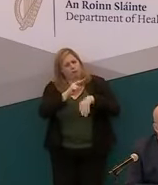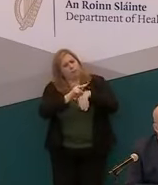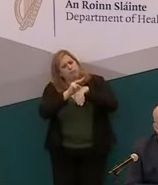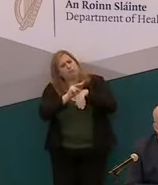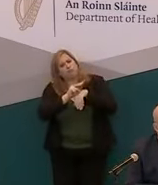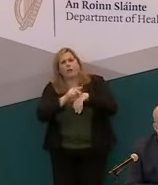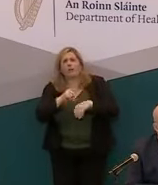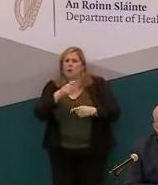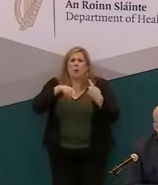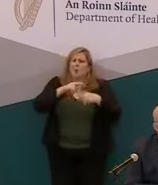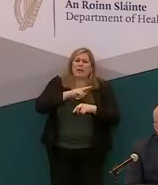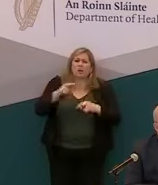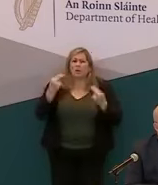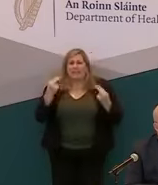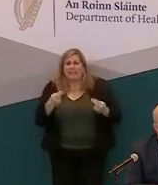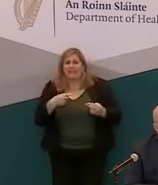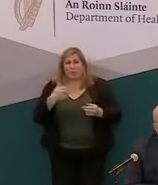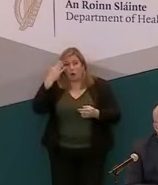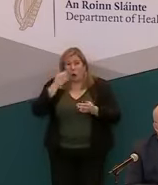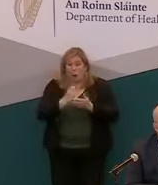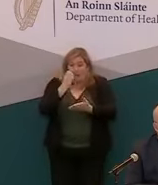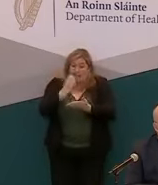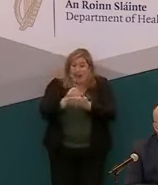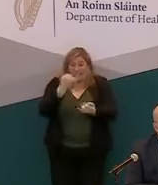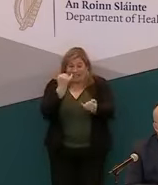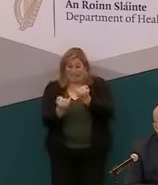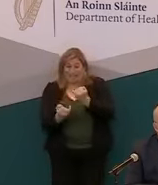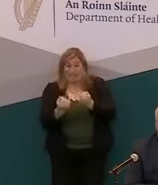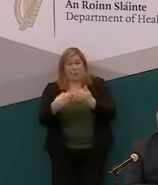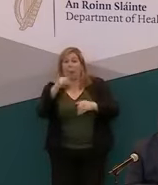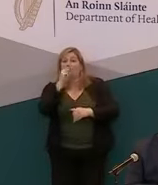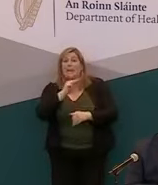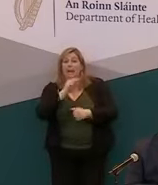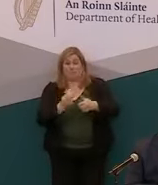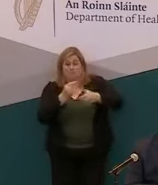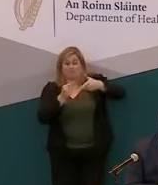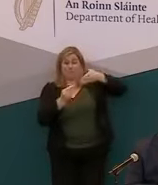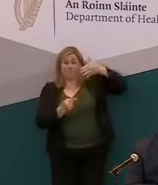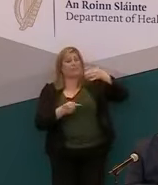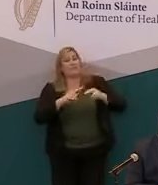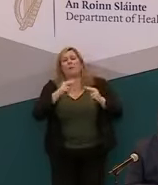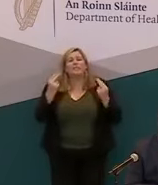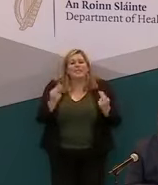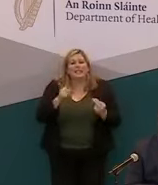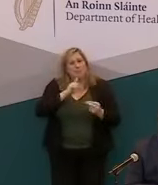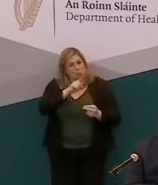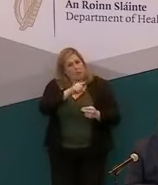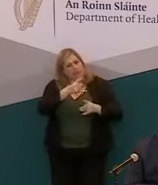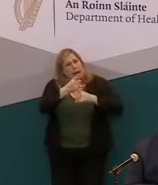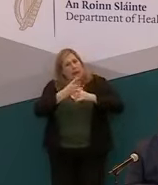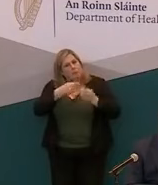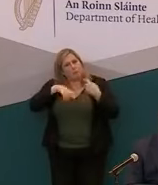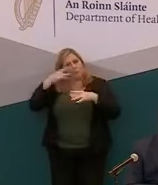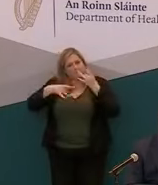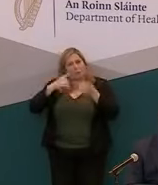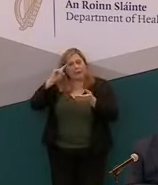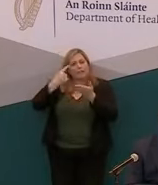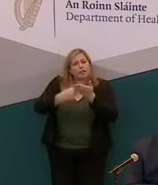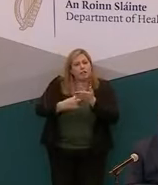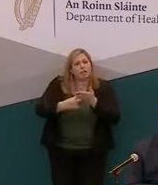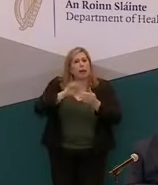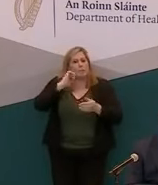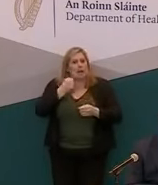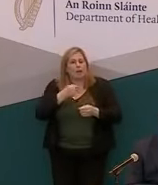into them. They're very useful, but we shouldn't read too much into them. And because we're constantly getting new data and constantly recalibrating, you should